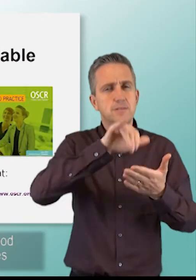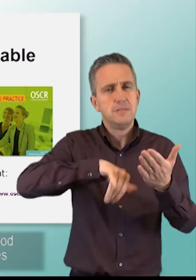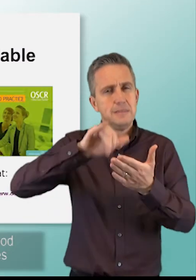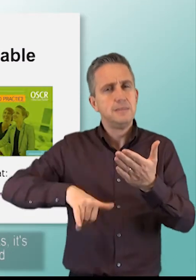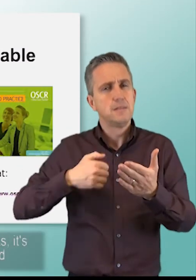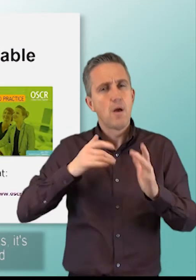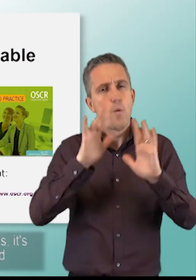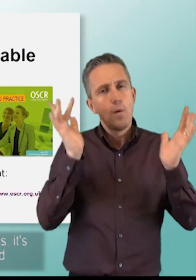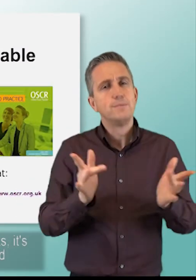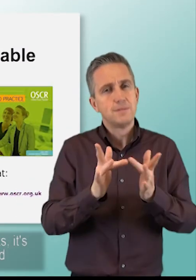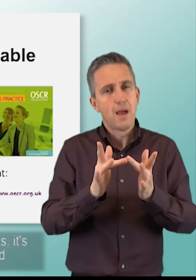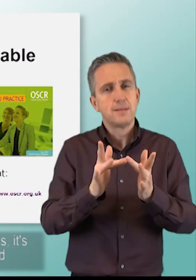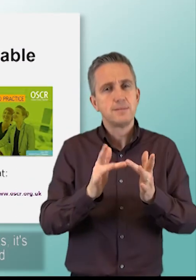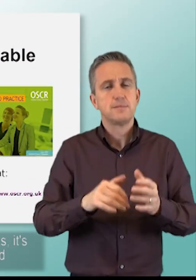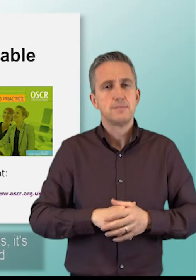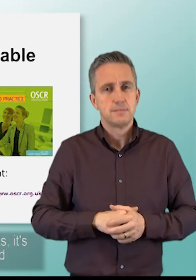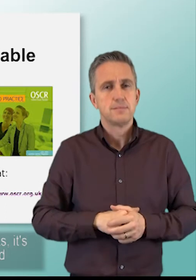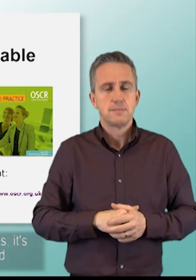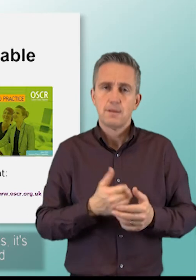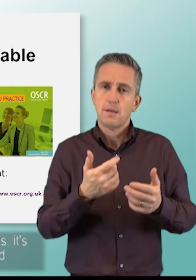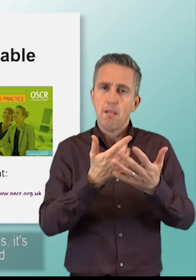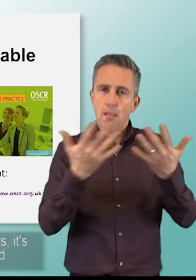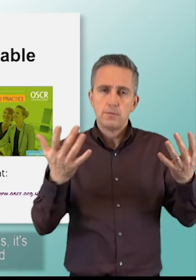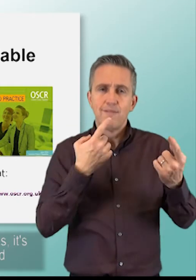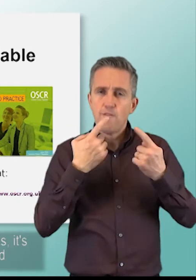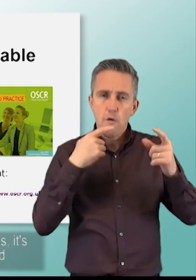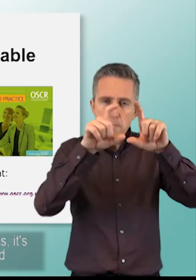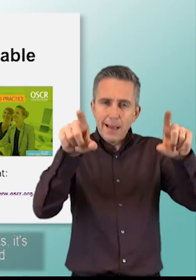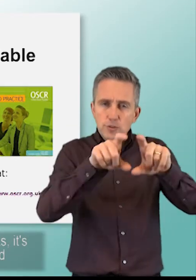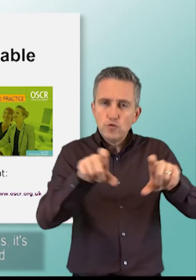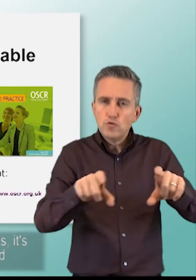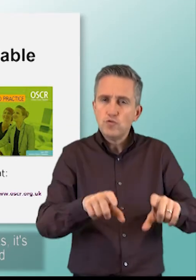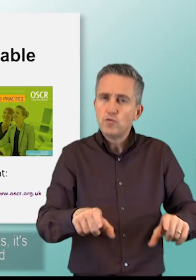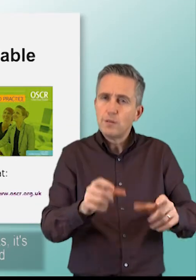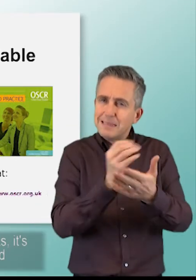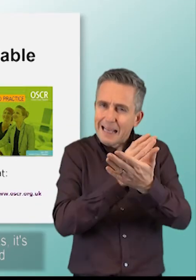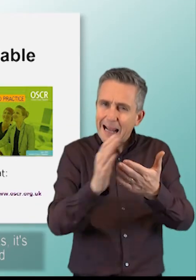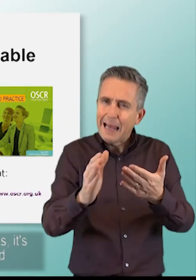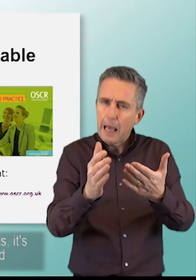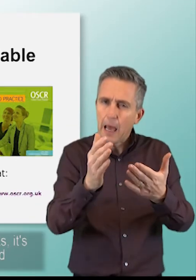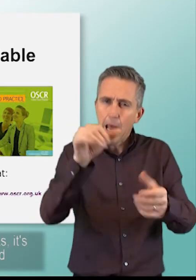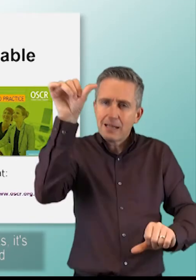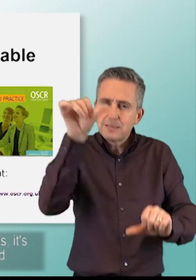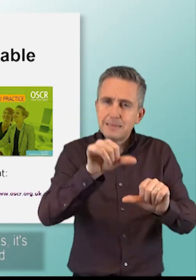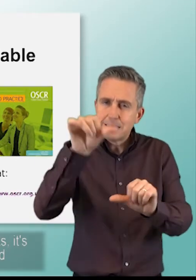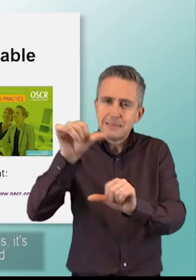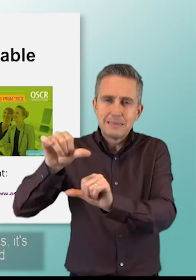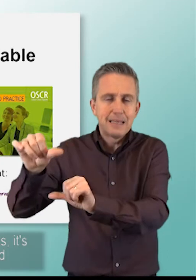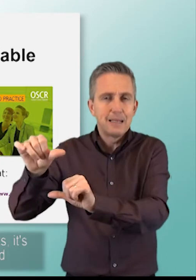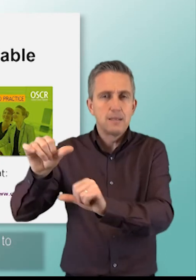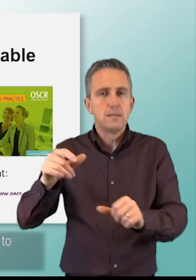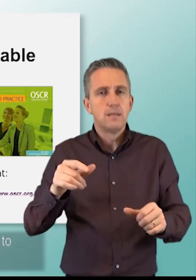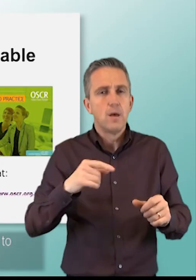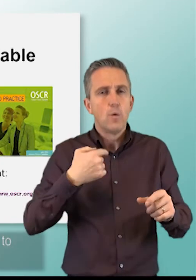as charities you may find useful. In the main, it's bite-sized chunks. It's focused and it's to the point. We tried really